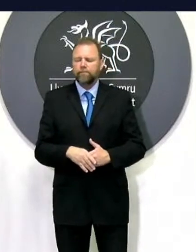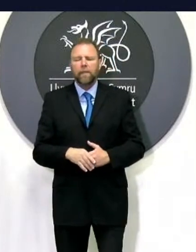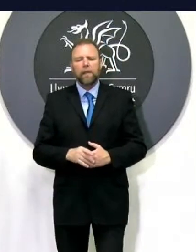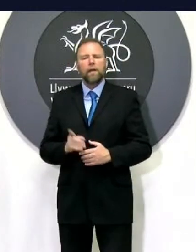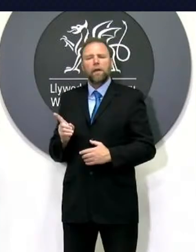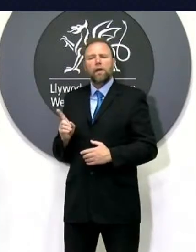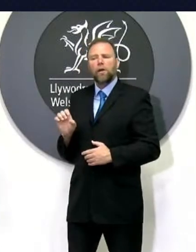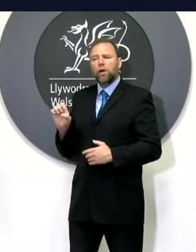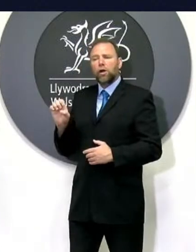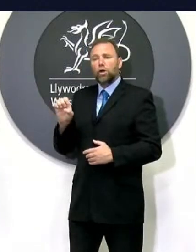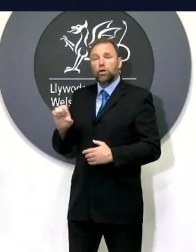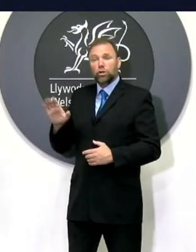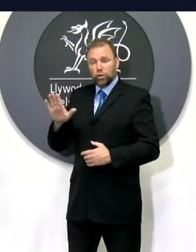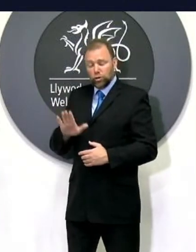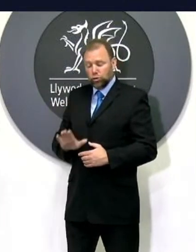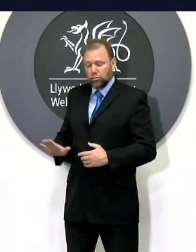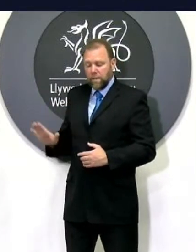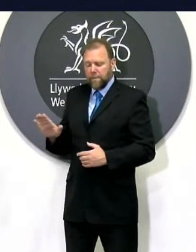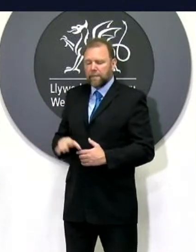Europe,